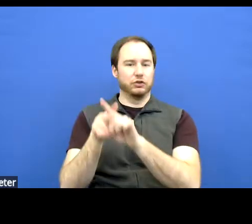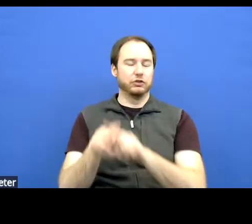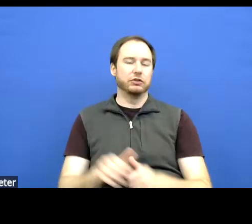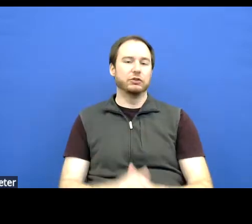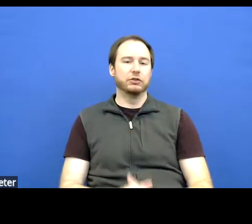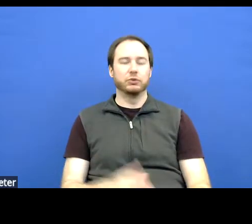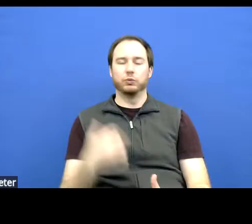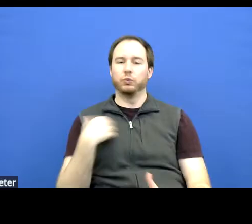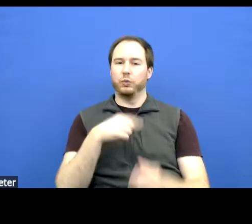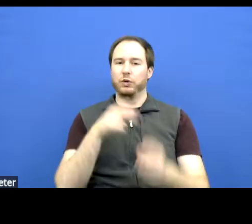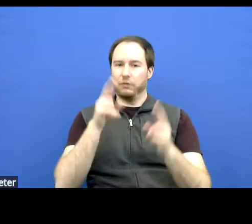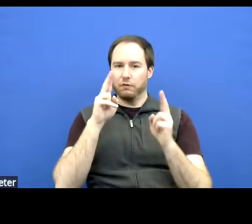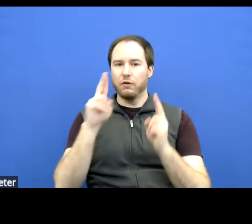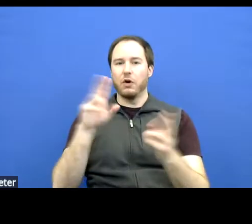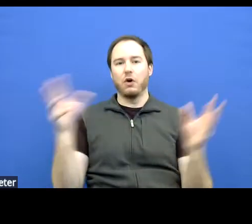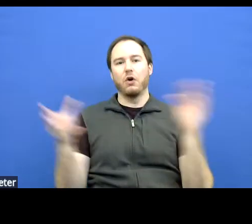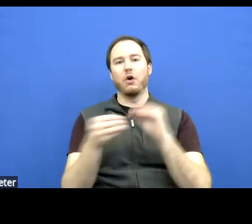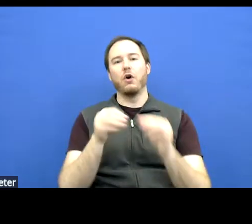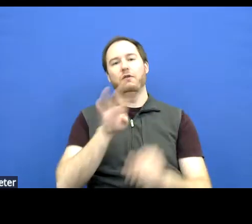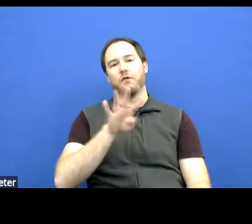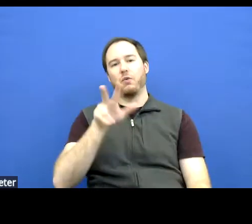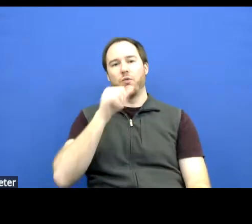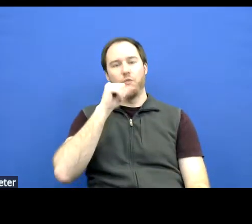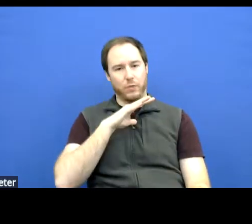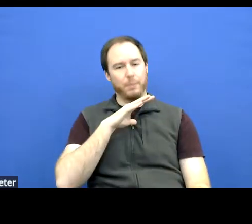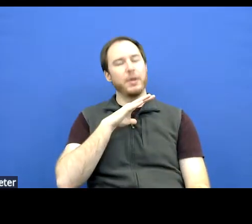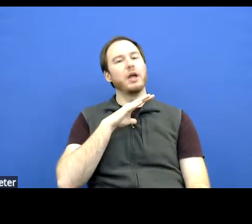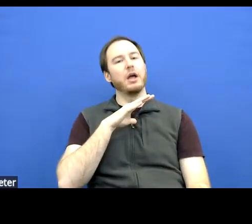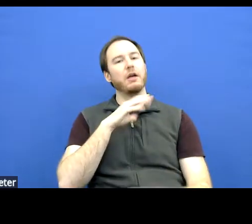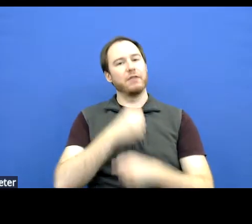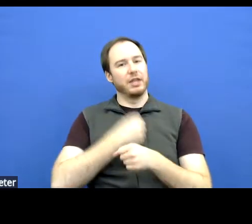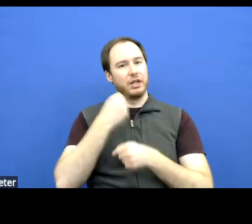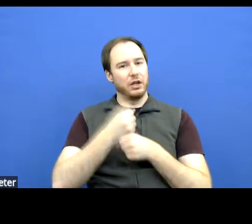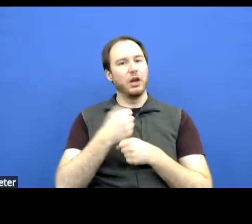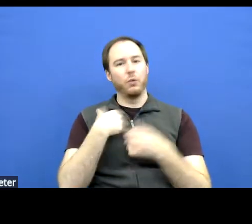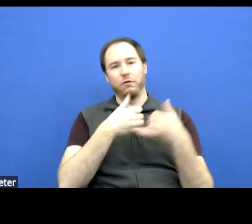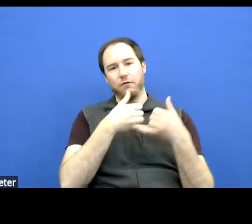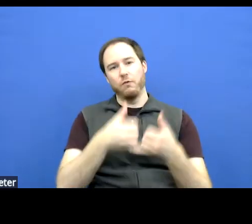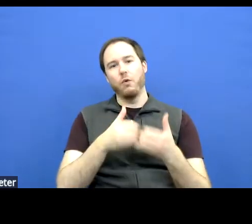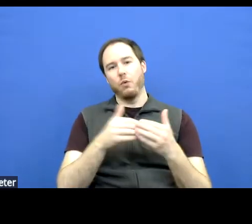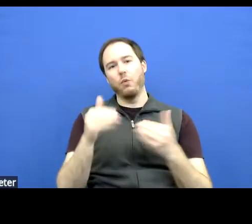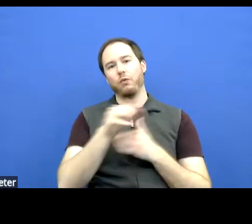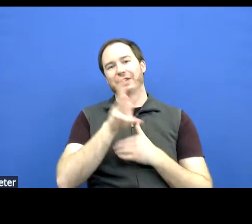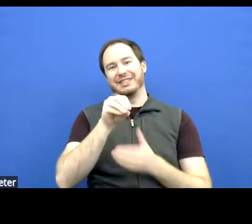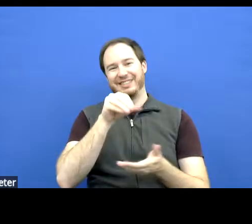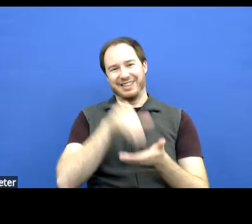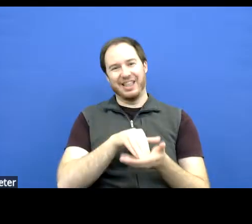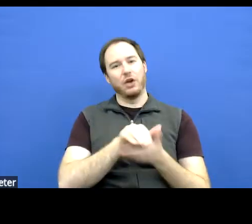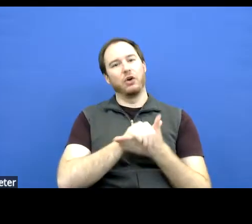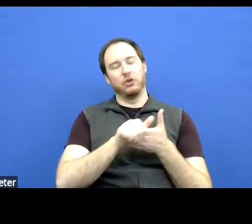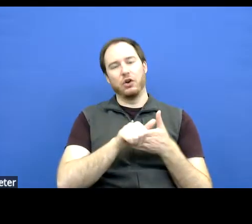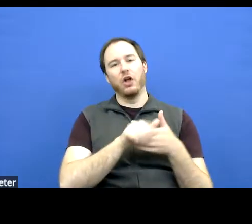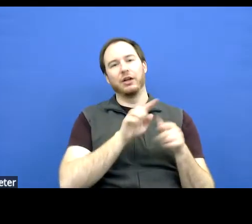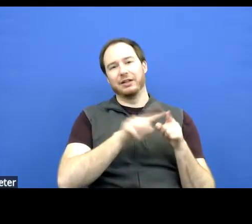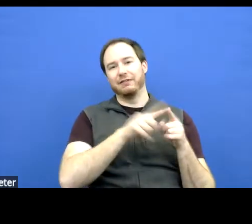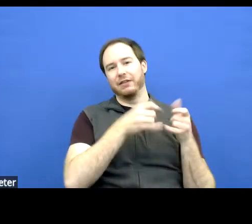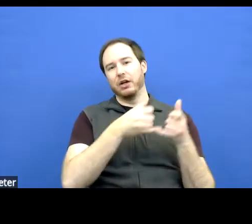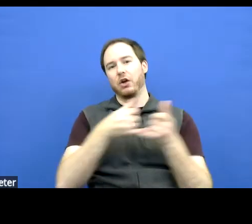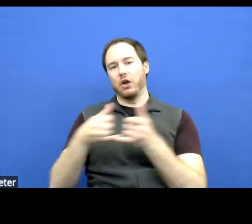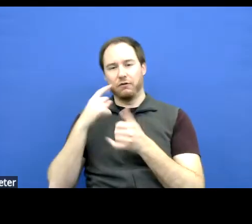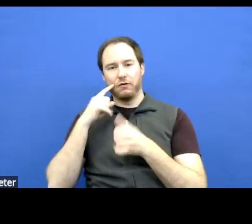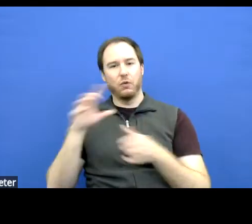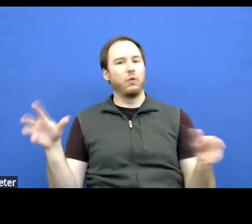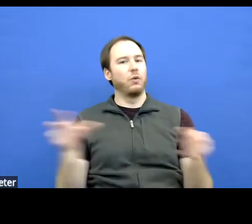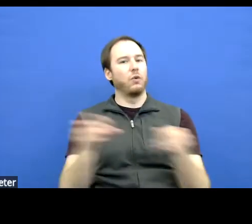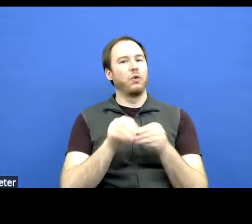We have honored 43 Women of the Year and have awarded over $60,000 in scholarships to